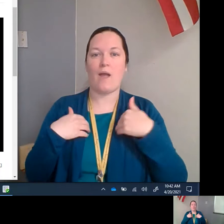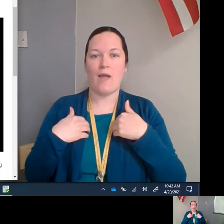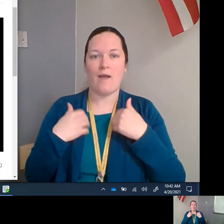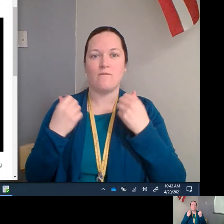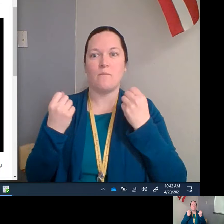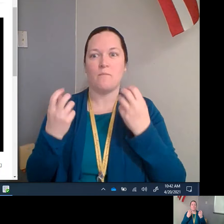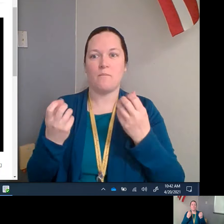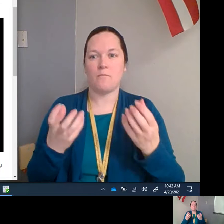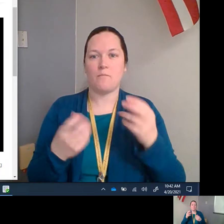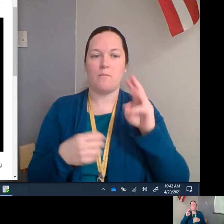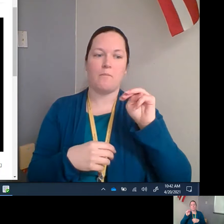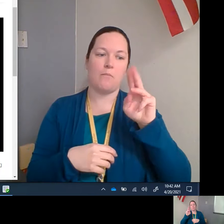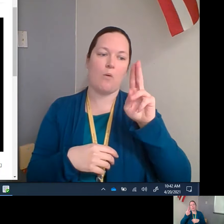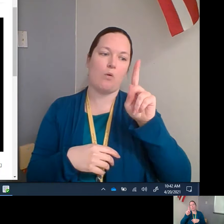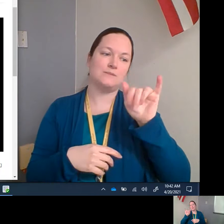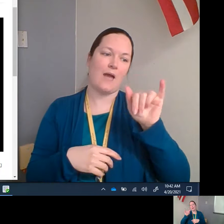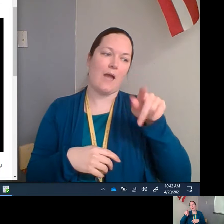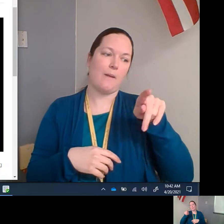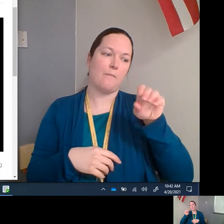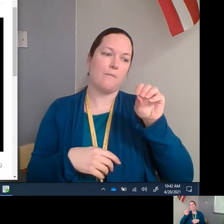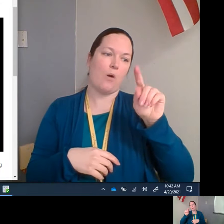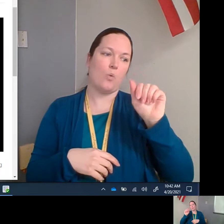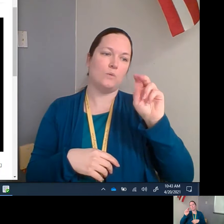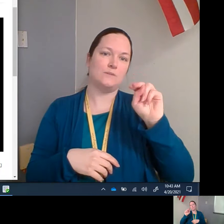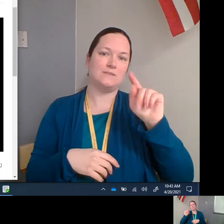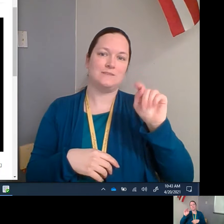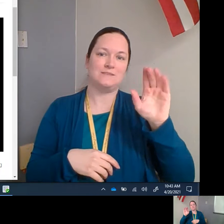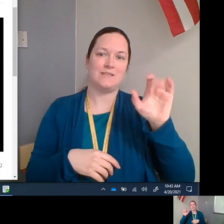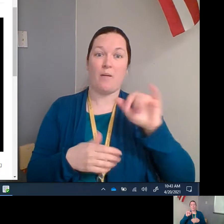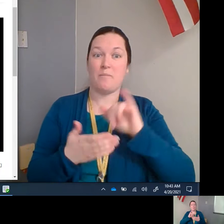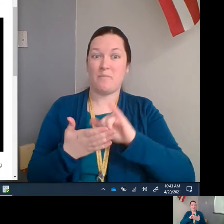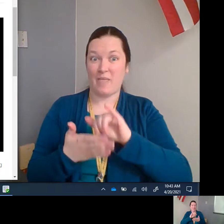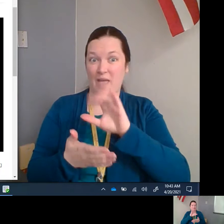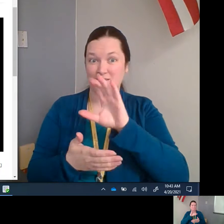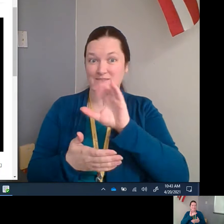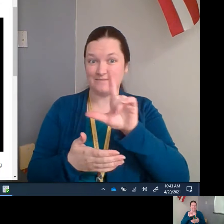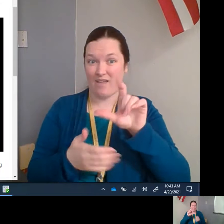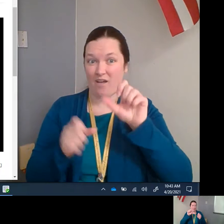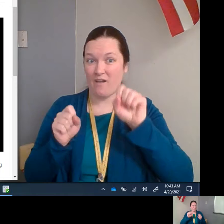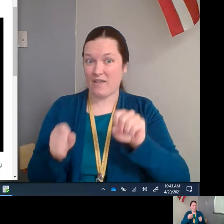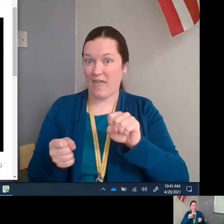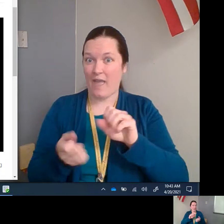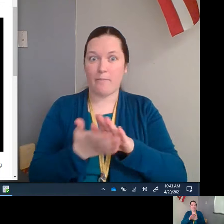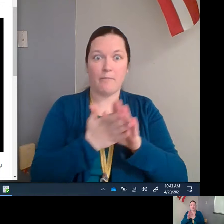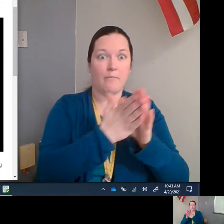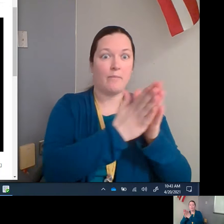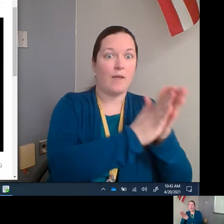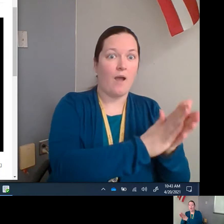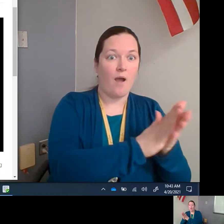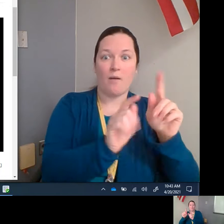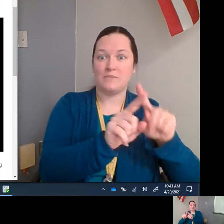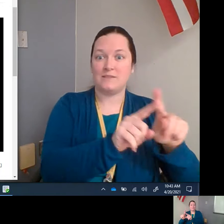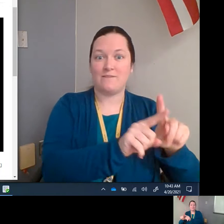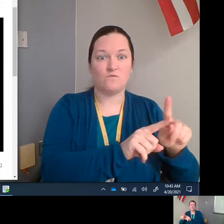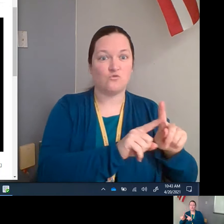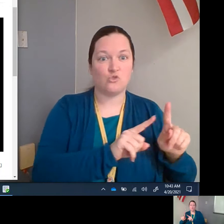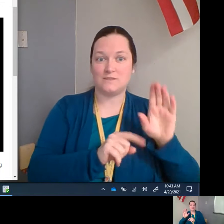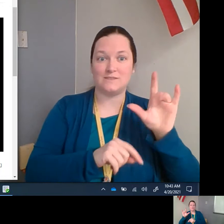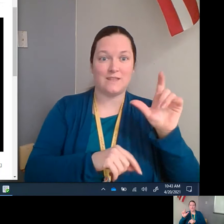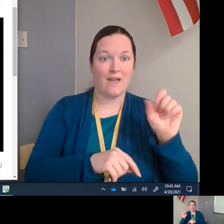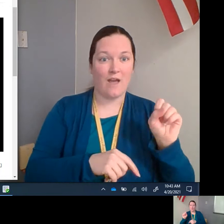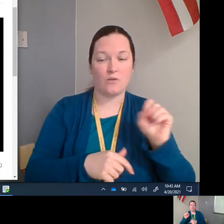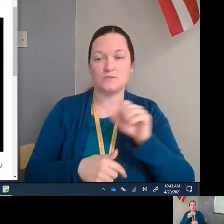multipotent stem cells. So we have these cells that could become any other cell. In fact, look at all the cells that they can become. They can be erythrocytes,